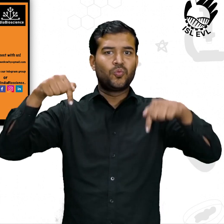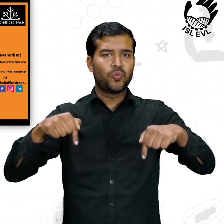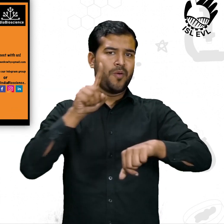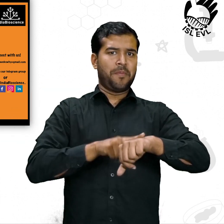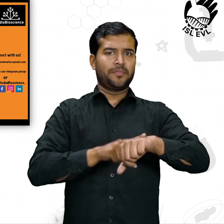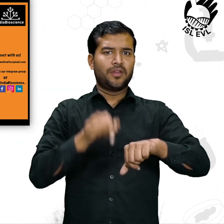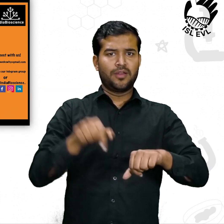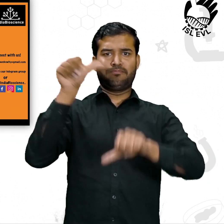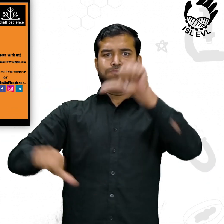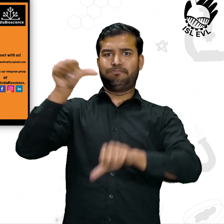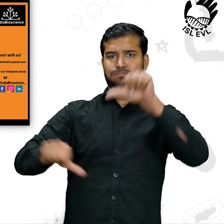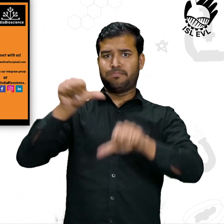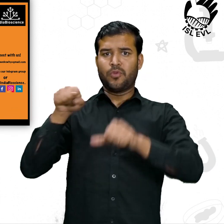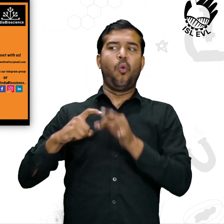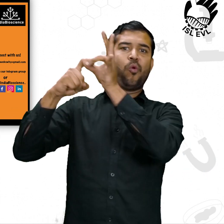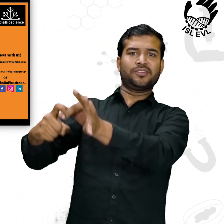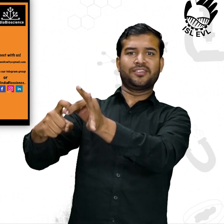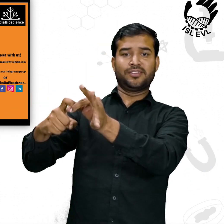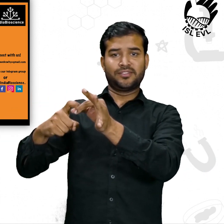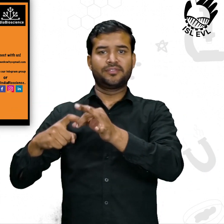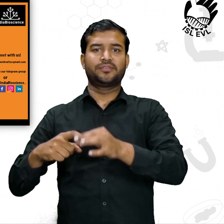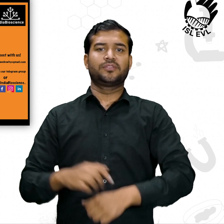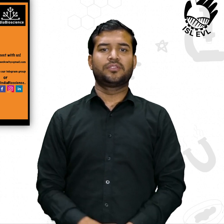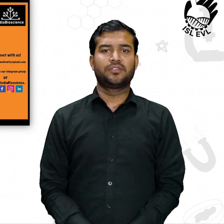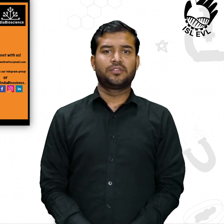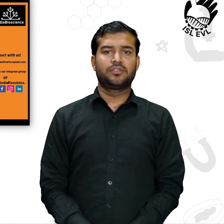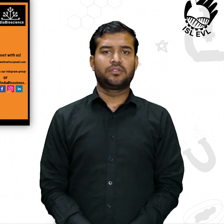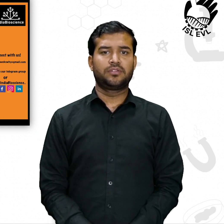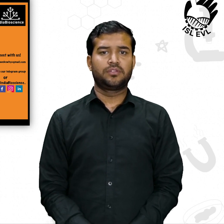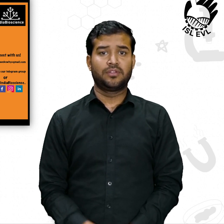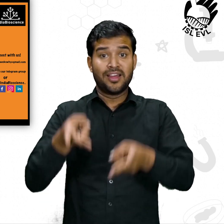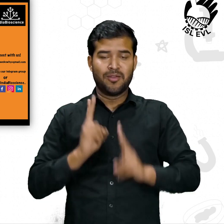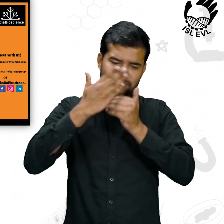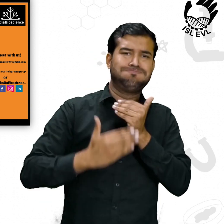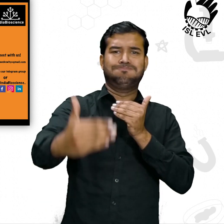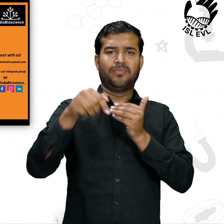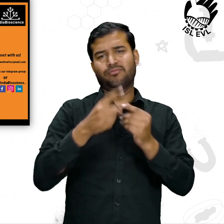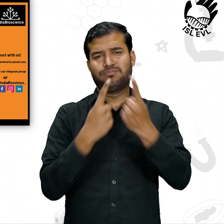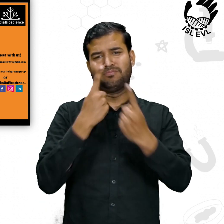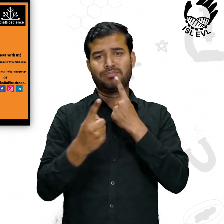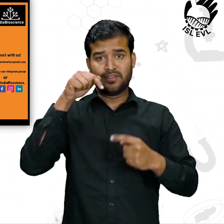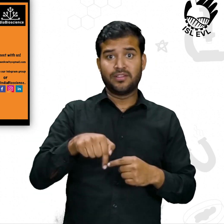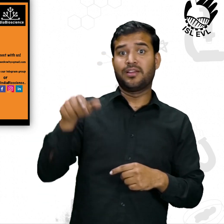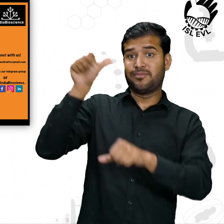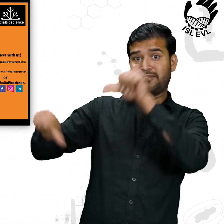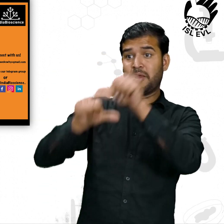And now it's time to ask a scientist. Okay, so continuing our discussion from the previous segment, we now